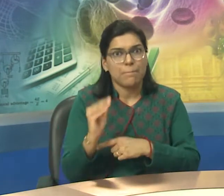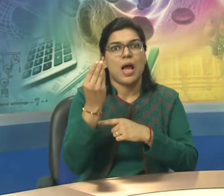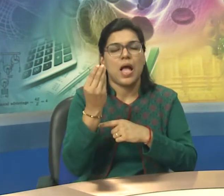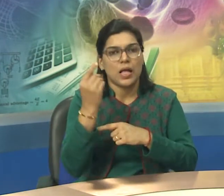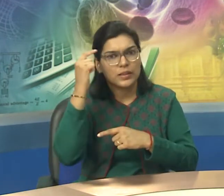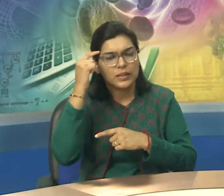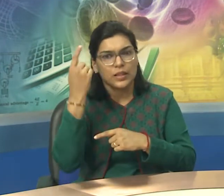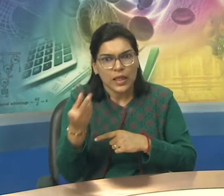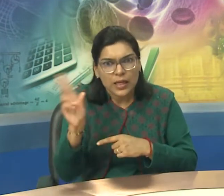achieve